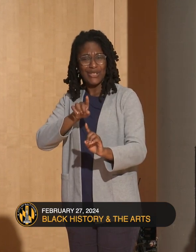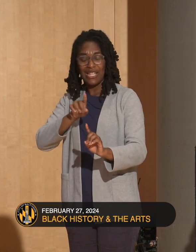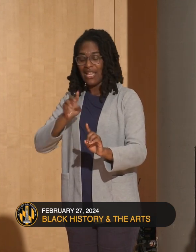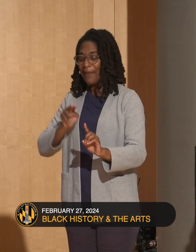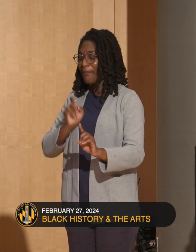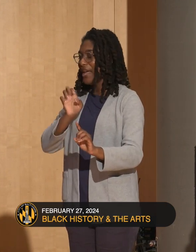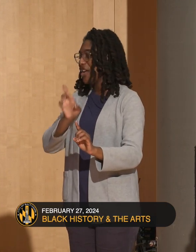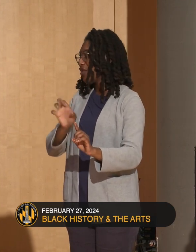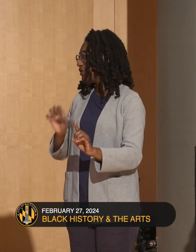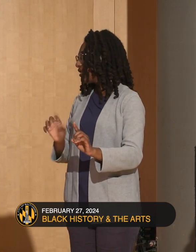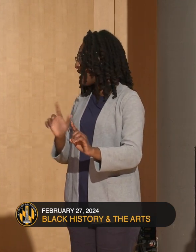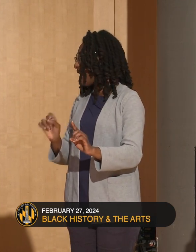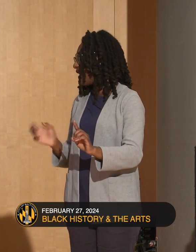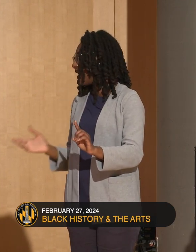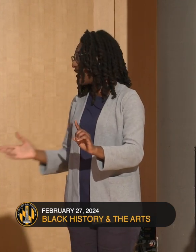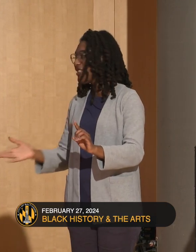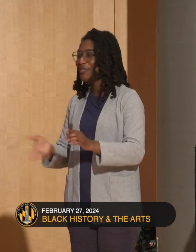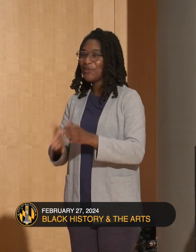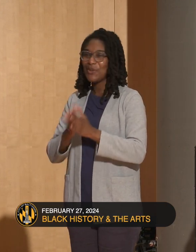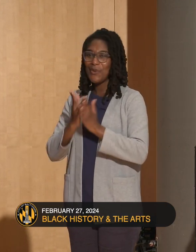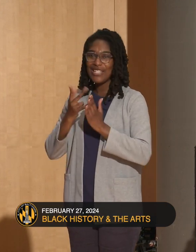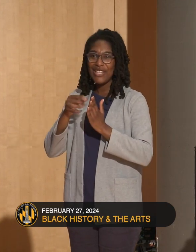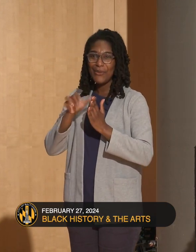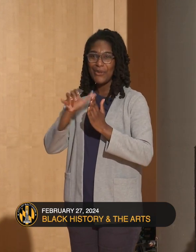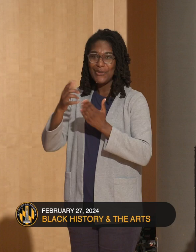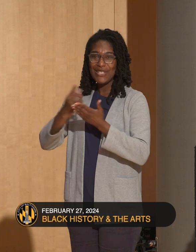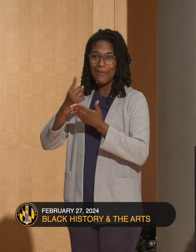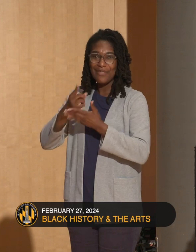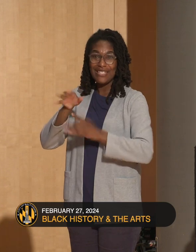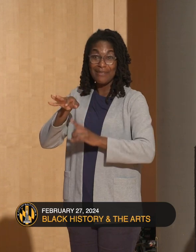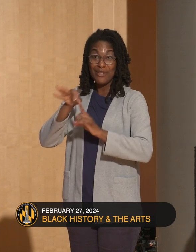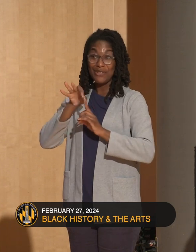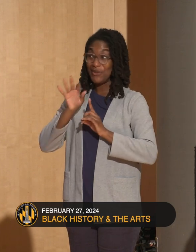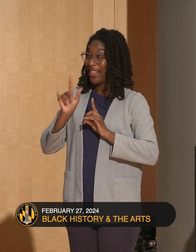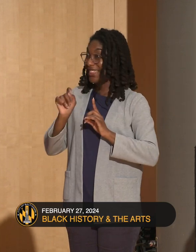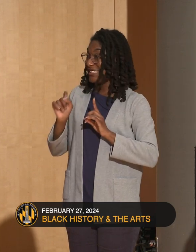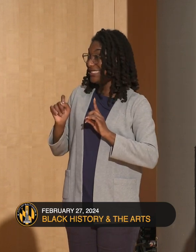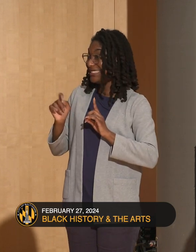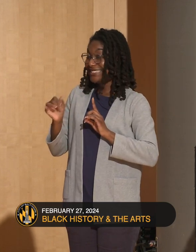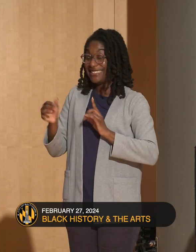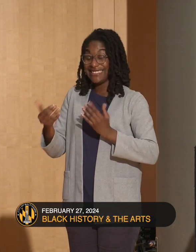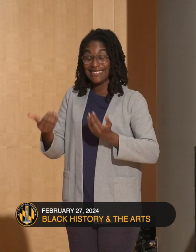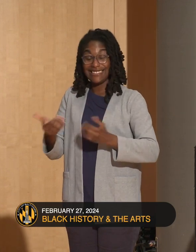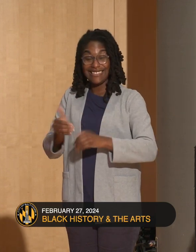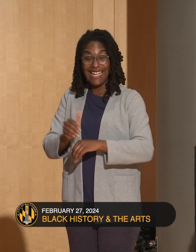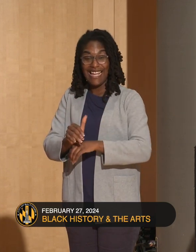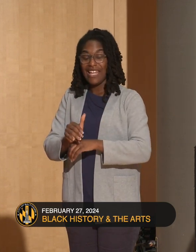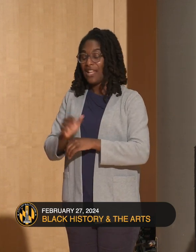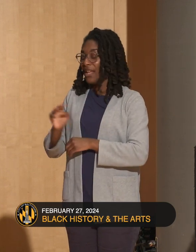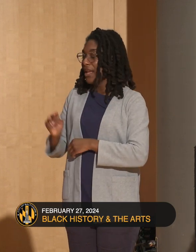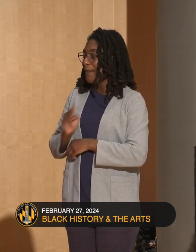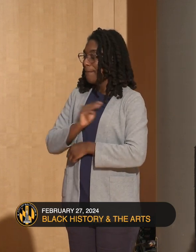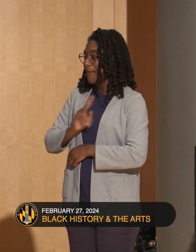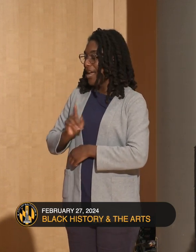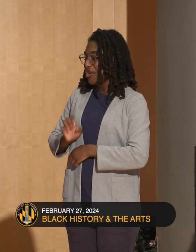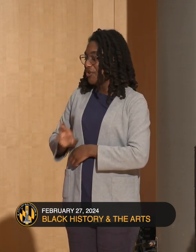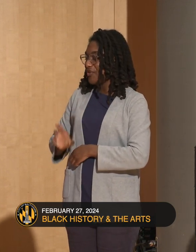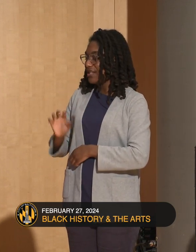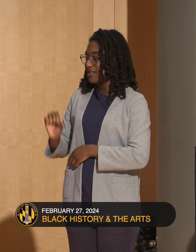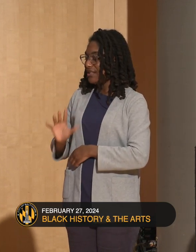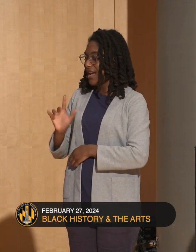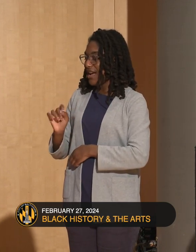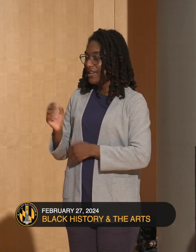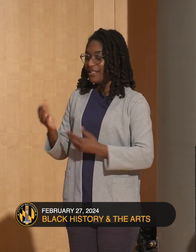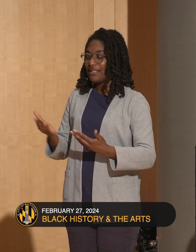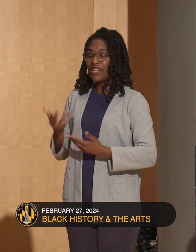Mayor Scott's request that we do something really special. So this is it. This is it. This is tonight. Mayor Scott is here. I'm going to bring him up